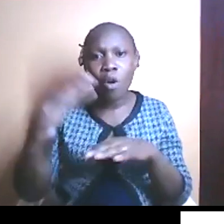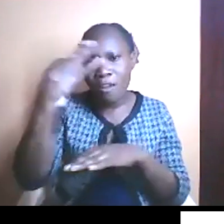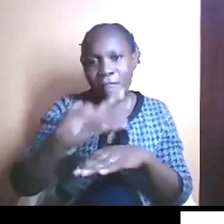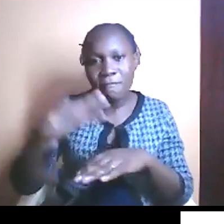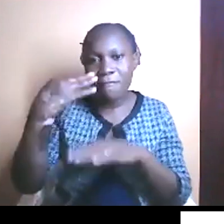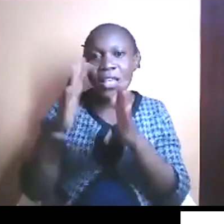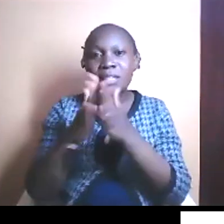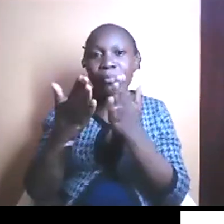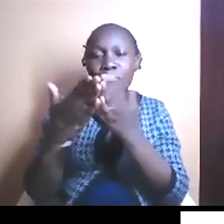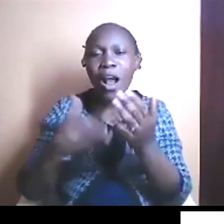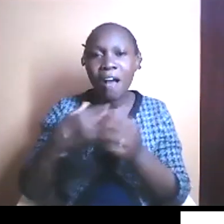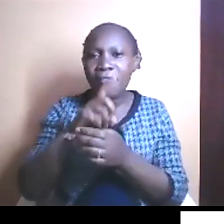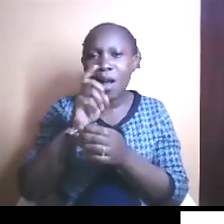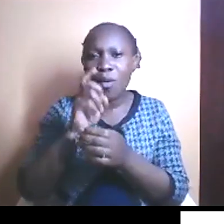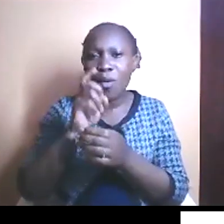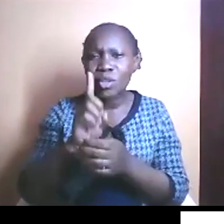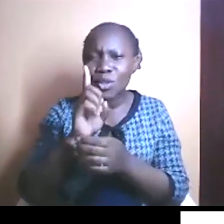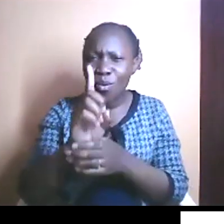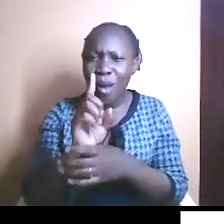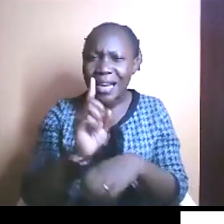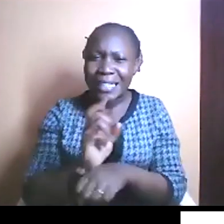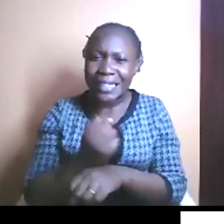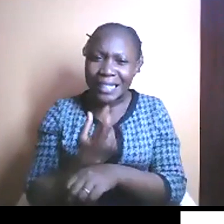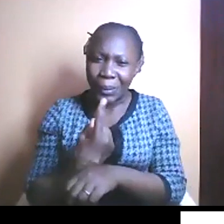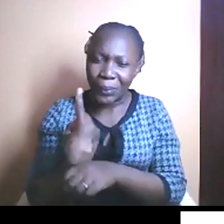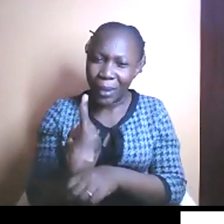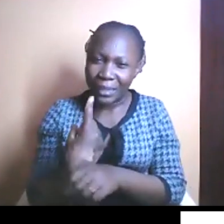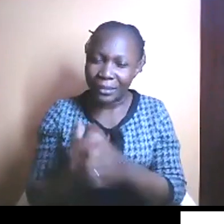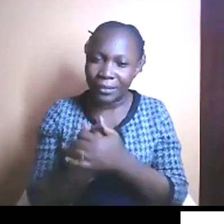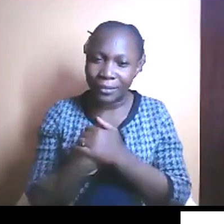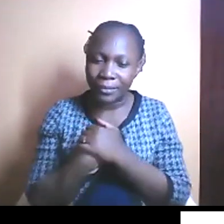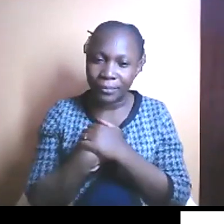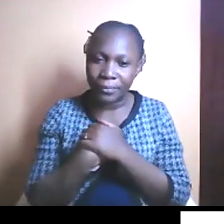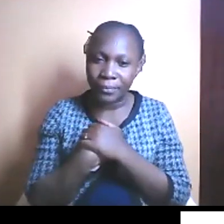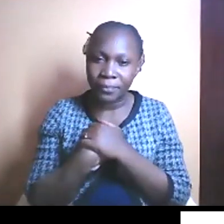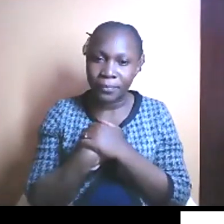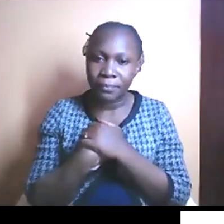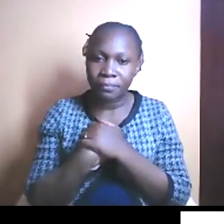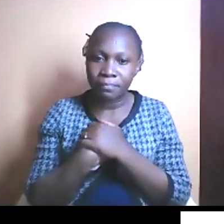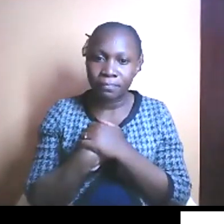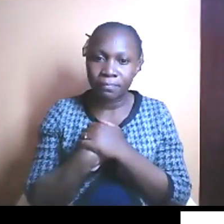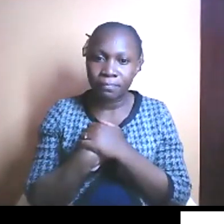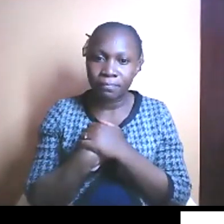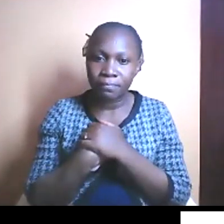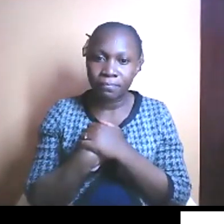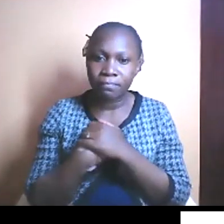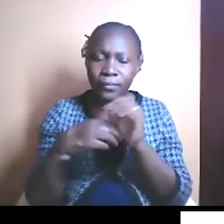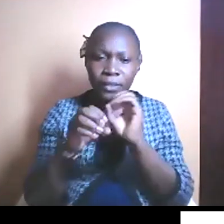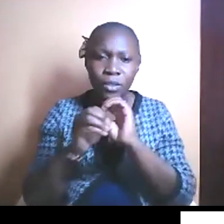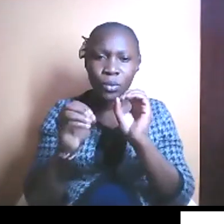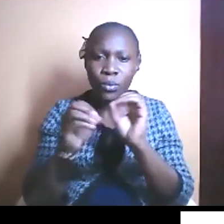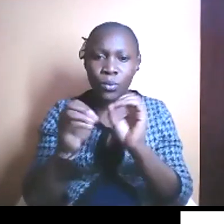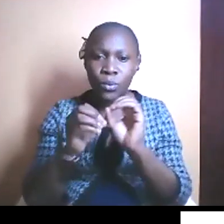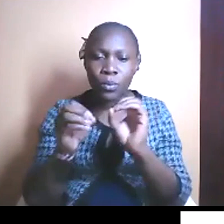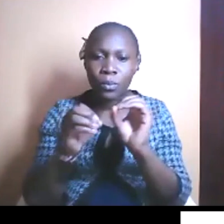Just 1 second. Okay, that one is no question there. So our people, somebody